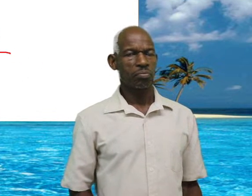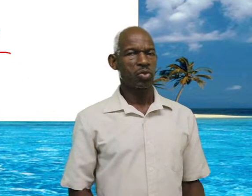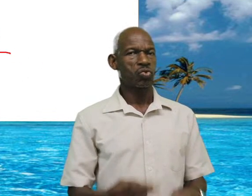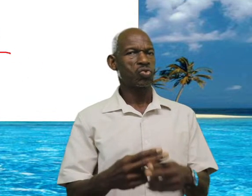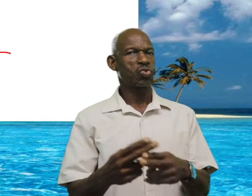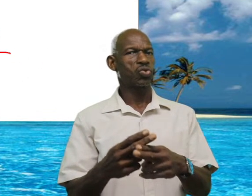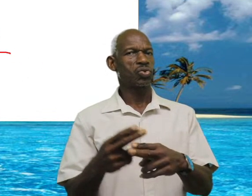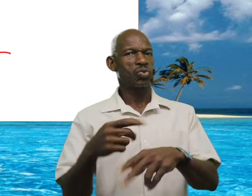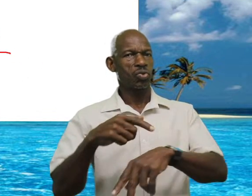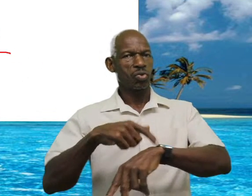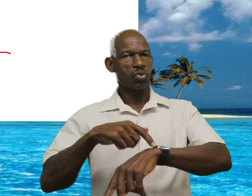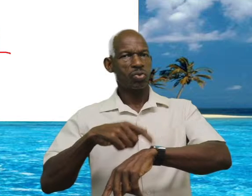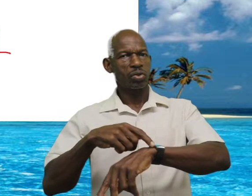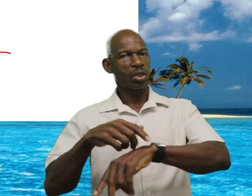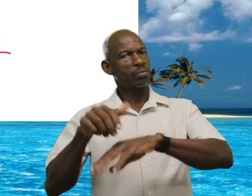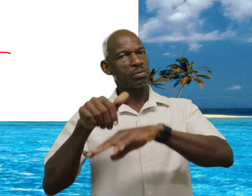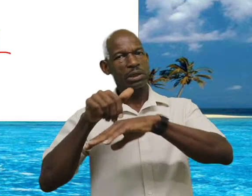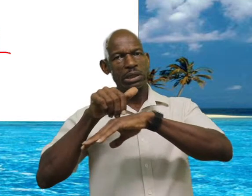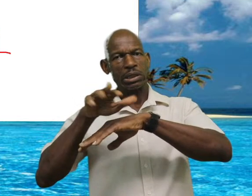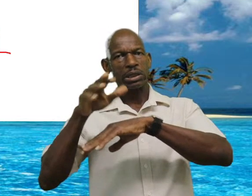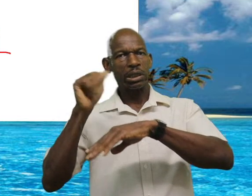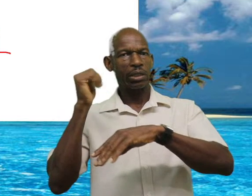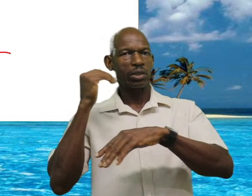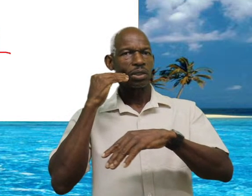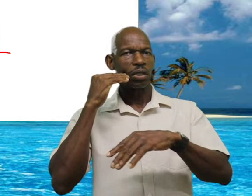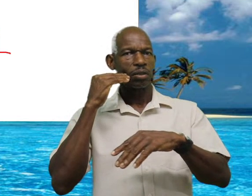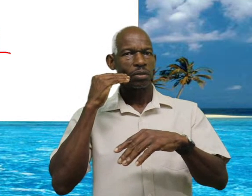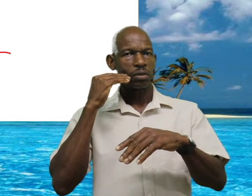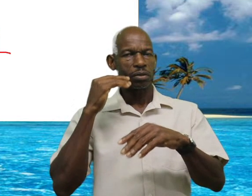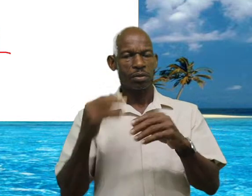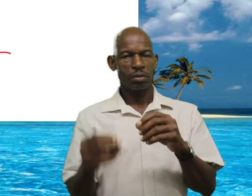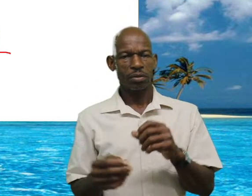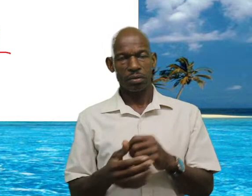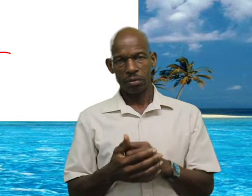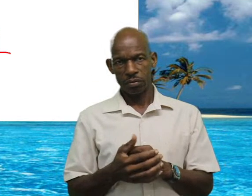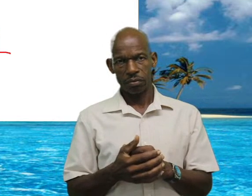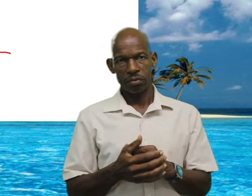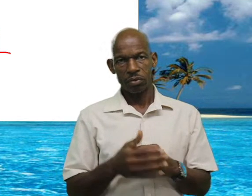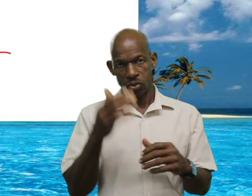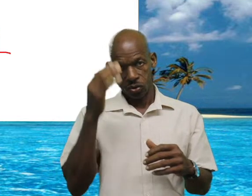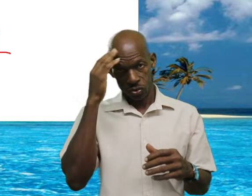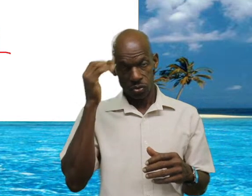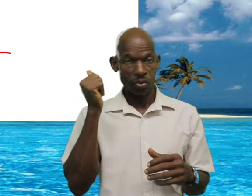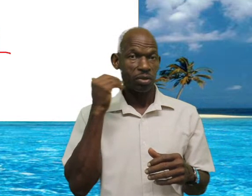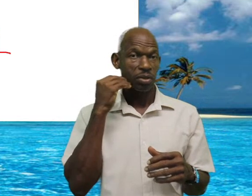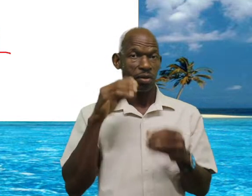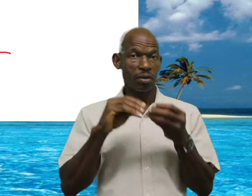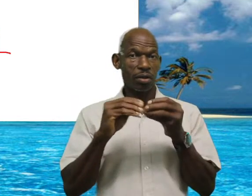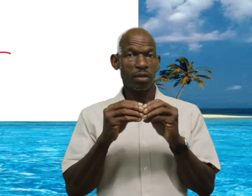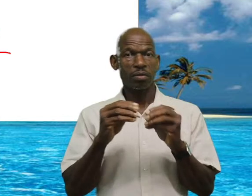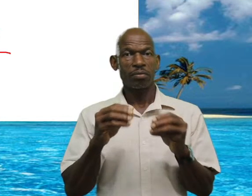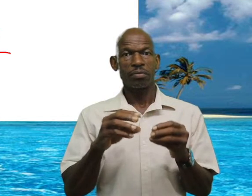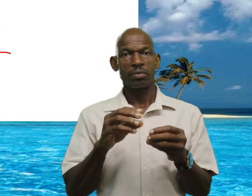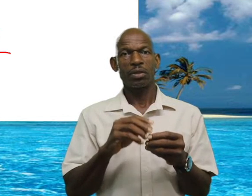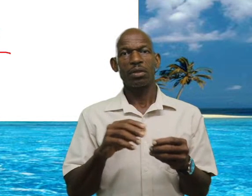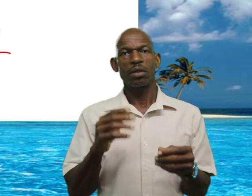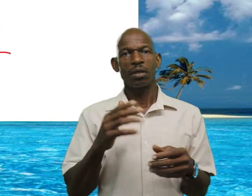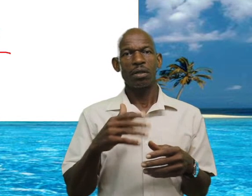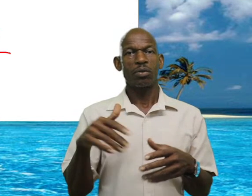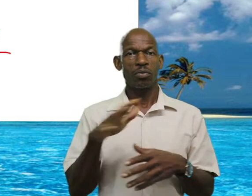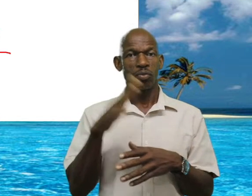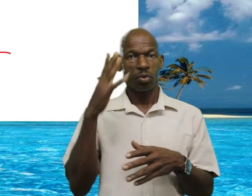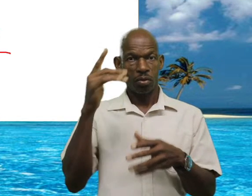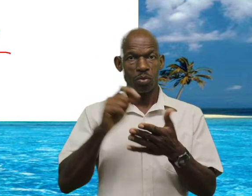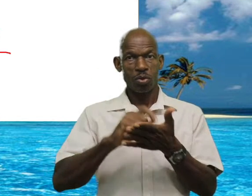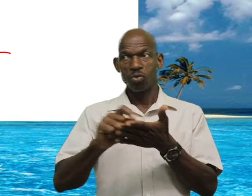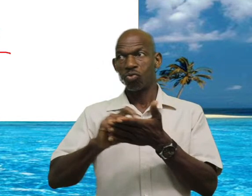me on my WhatsApp. Okay, and the number, as everybody knows, Sharon Henry 768-2961, so